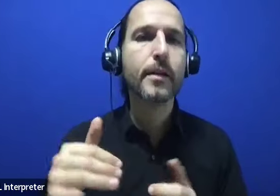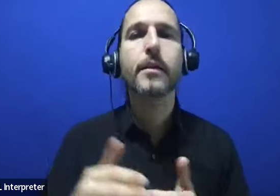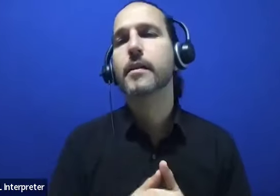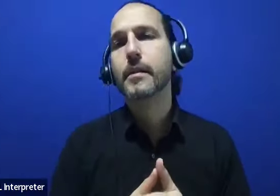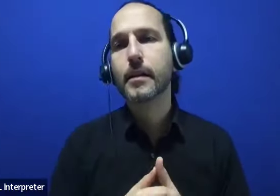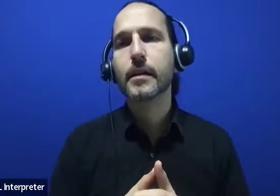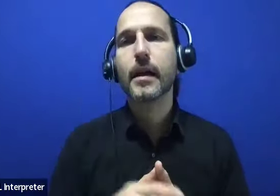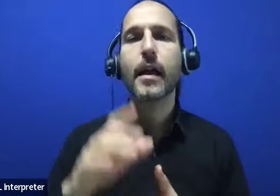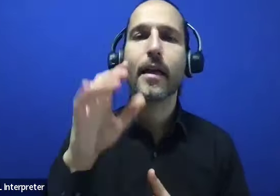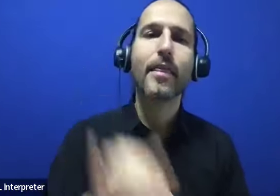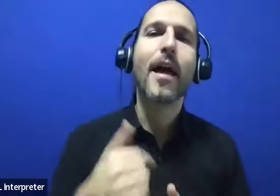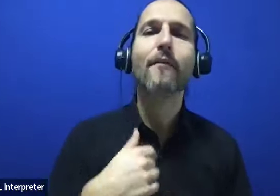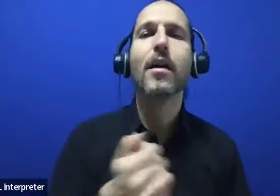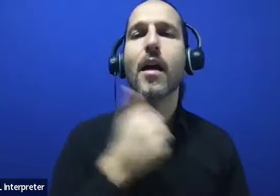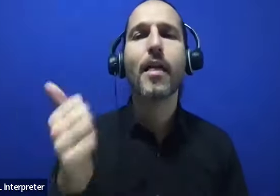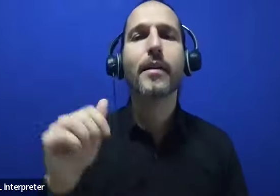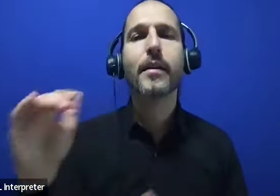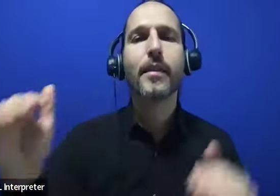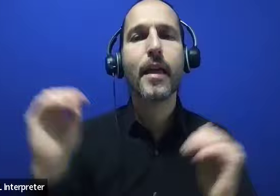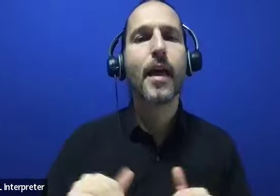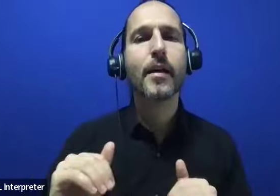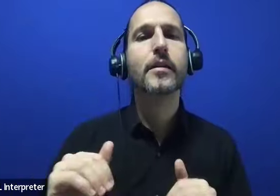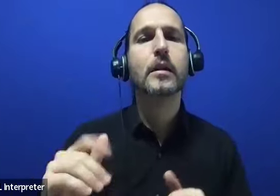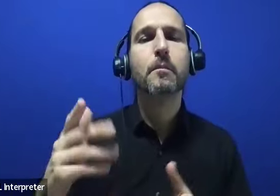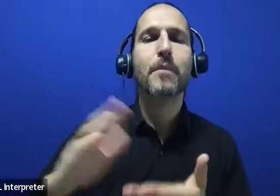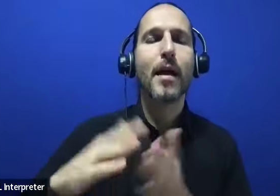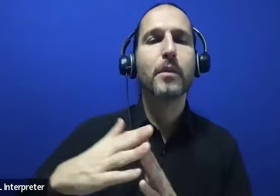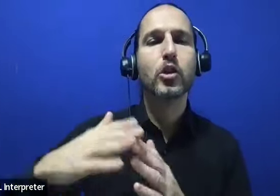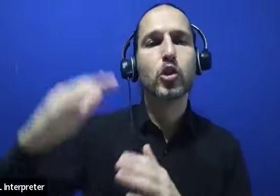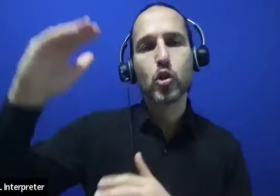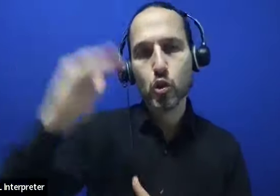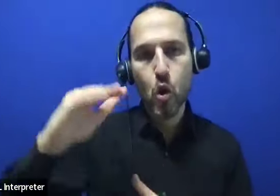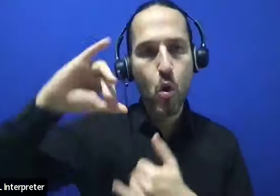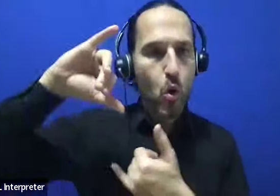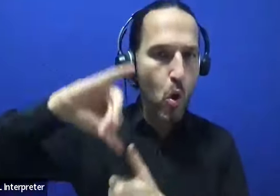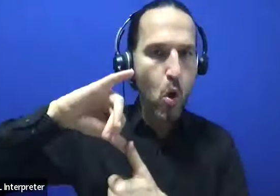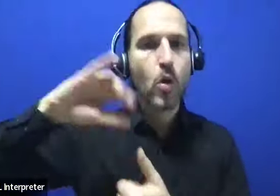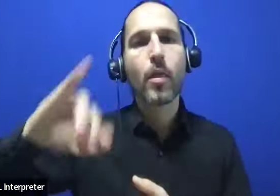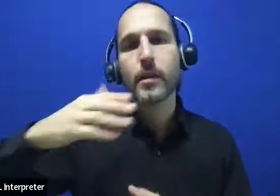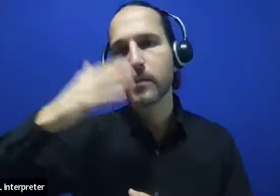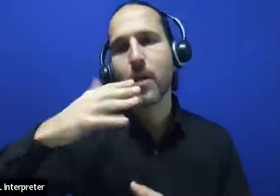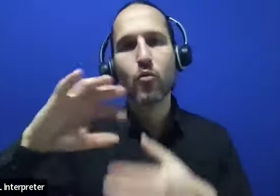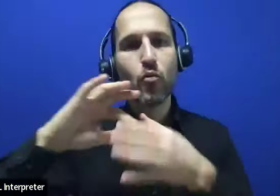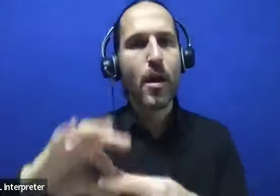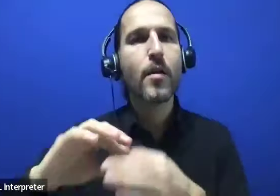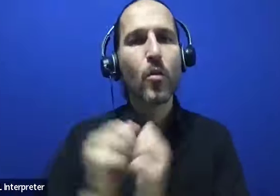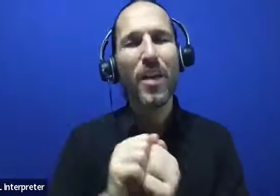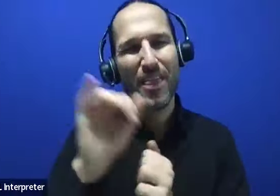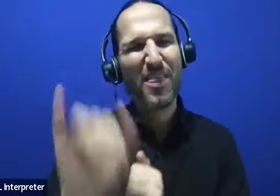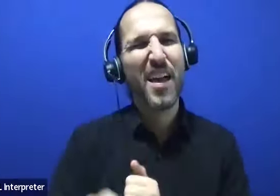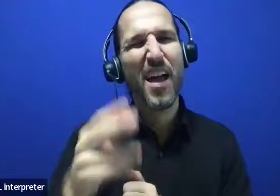small, absence of secondary sexual development, short stature, lack of ability to smell are all related to hypogonadotropic